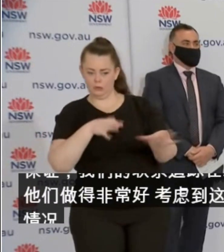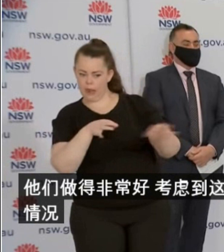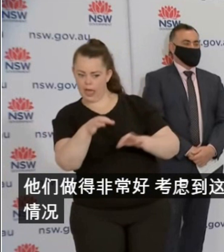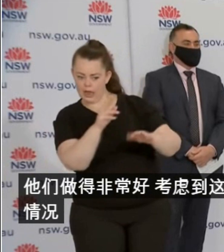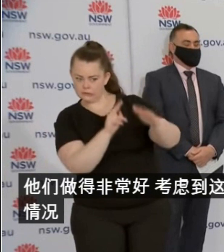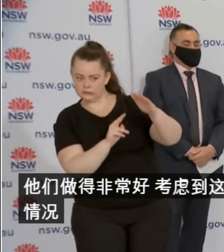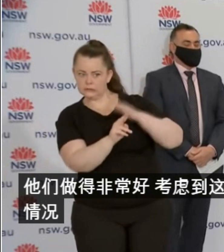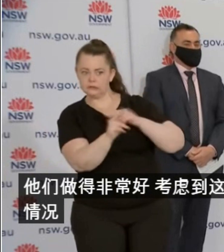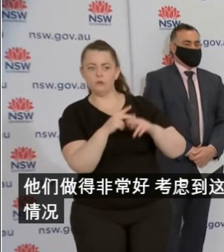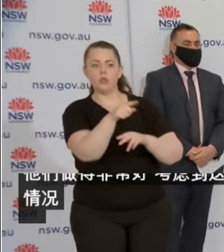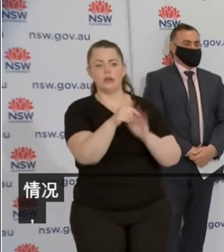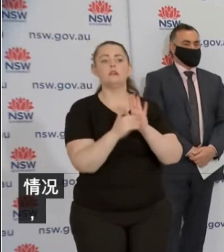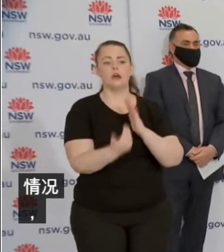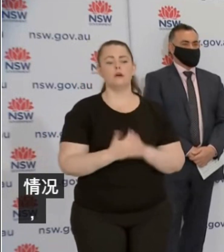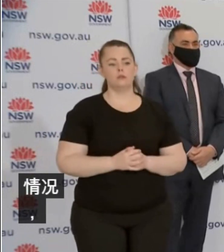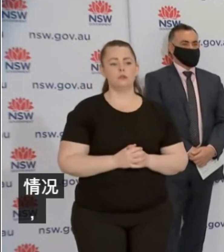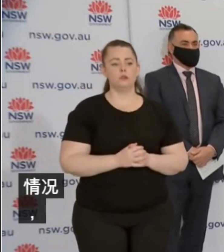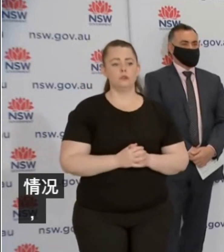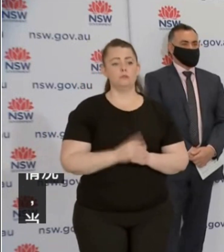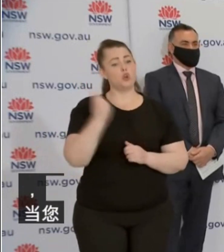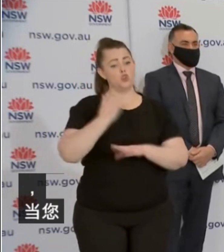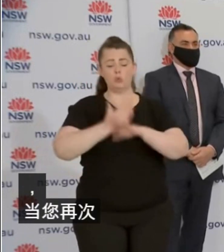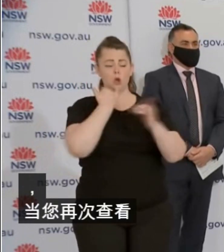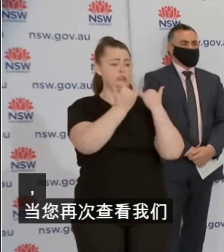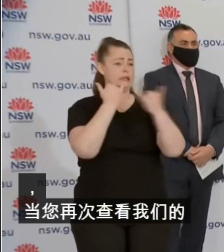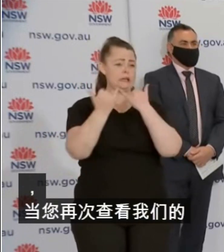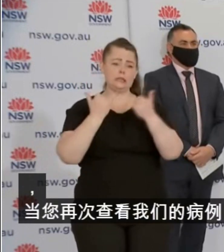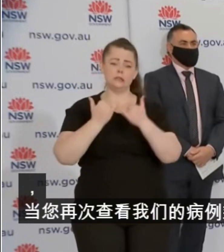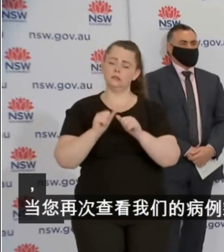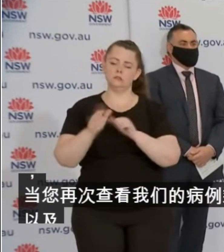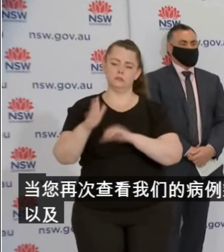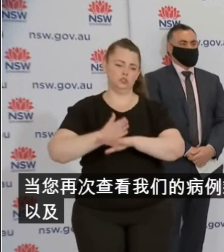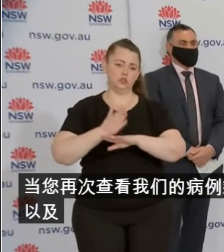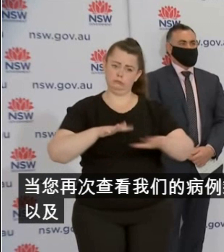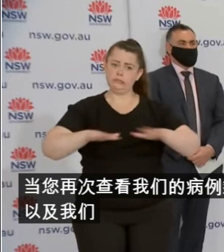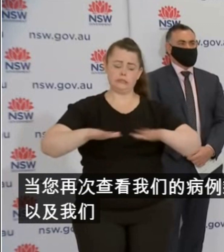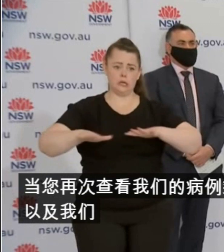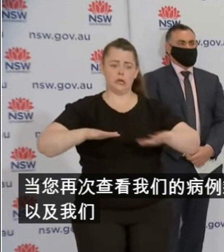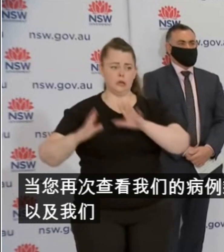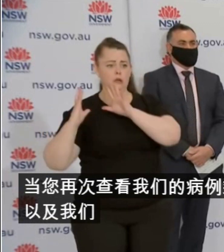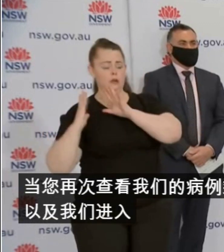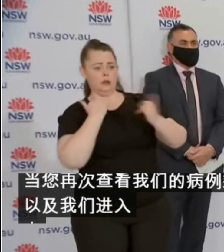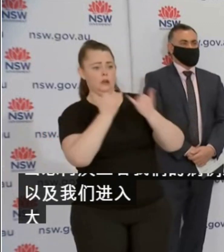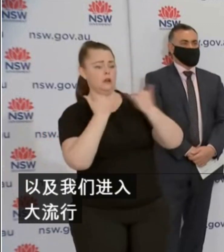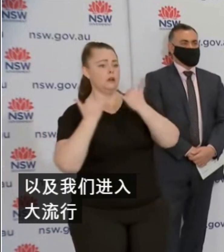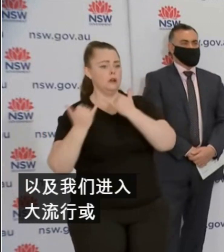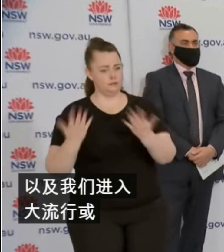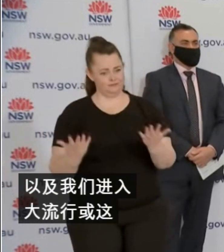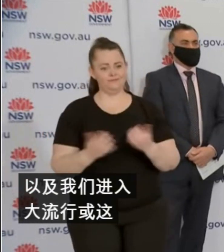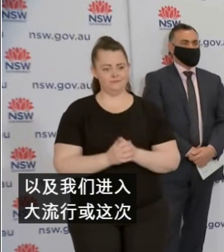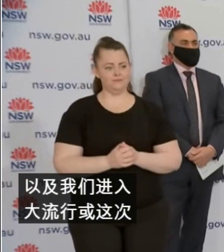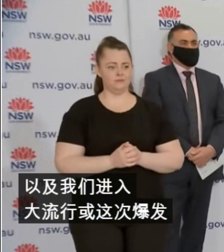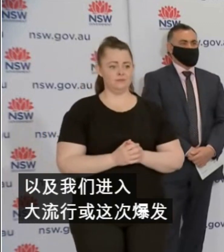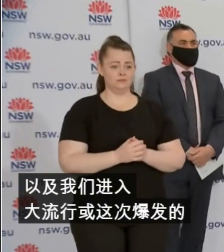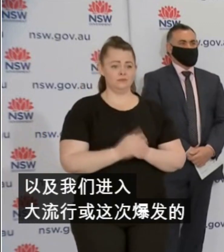given the circumstances. And again, when you look at the number of cases we have and how many days we are into the pandemic or